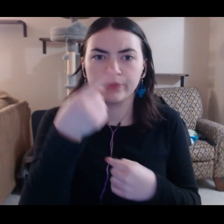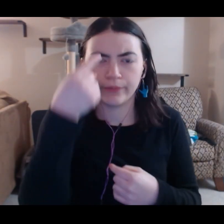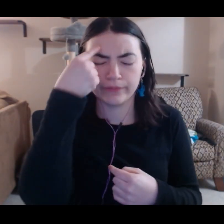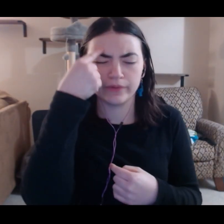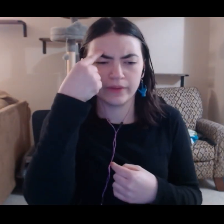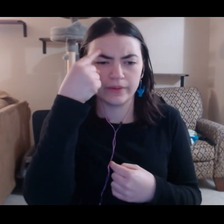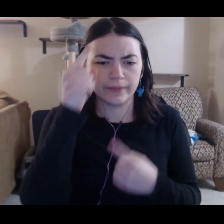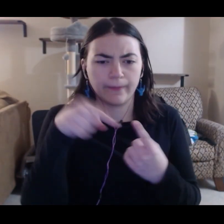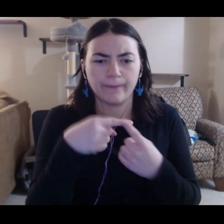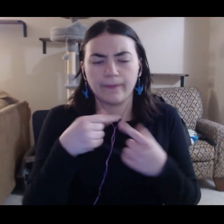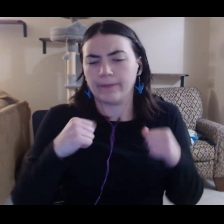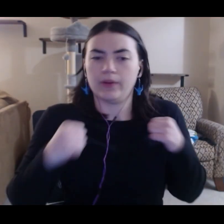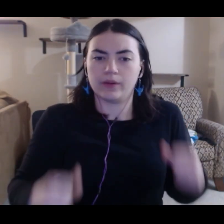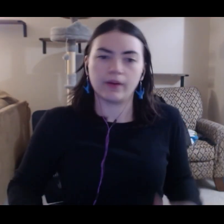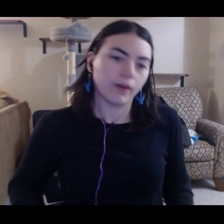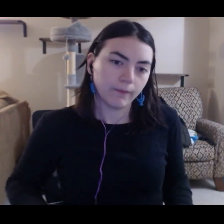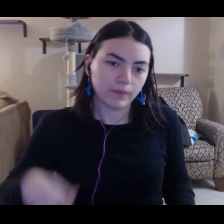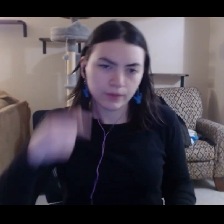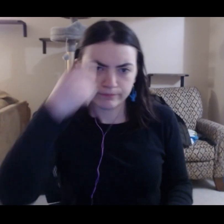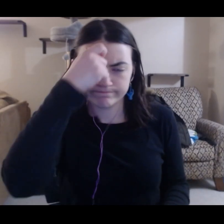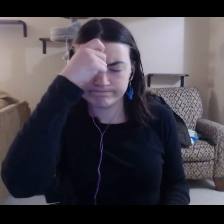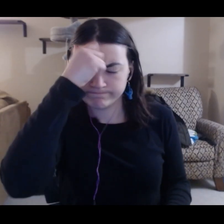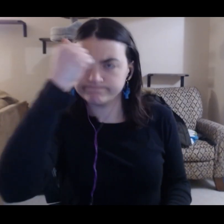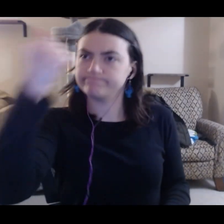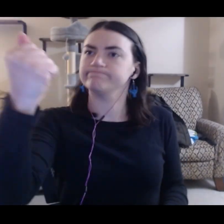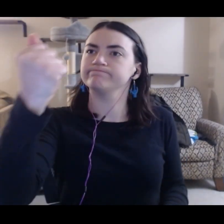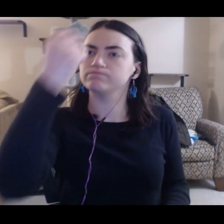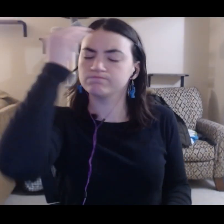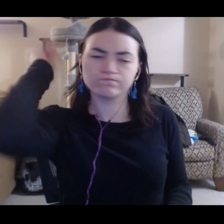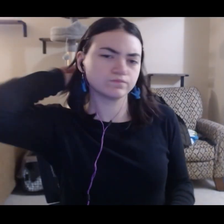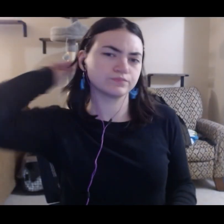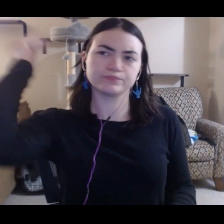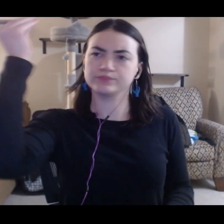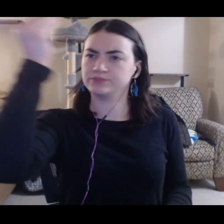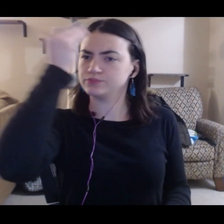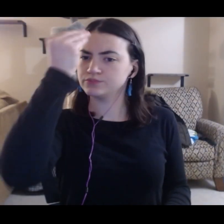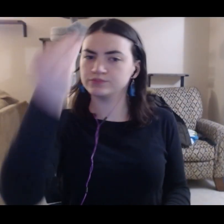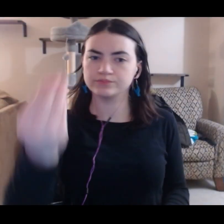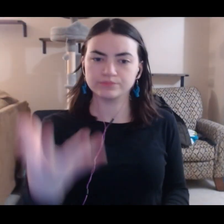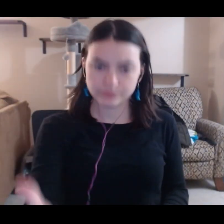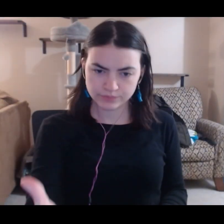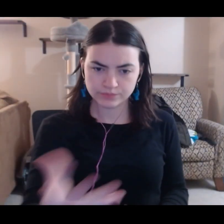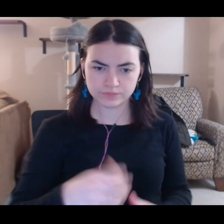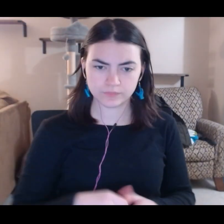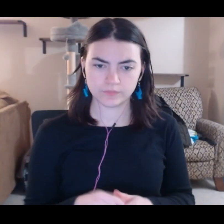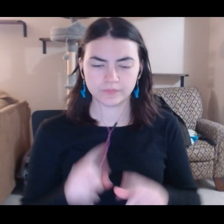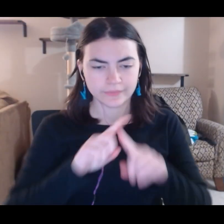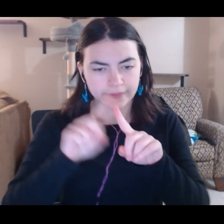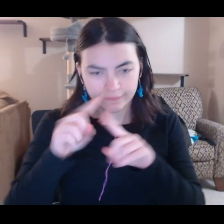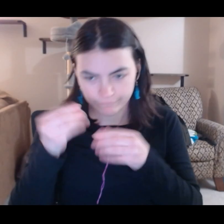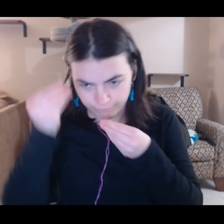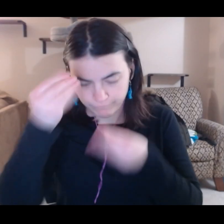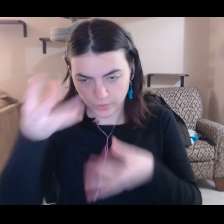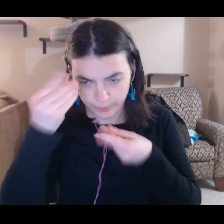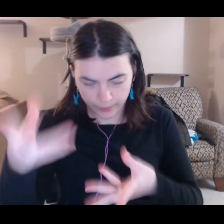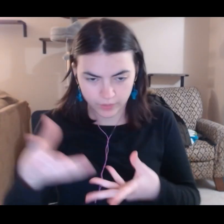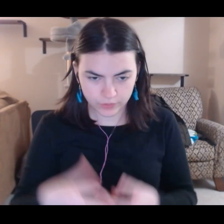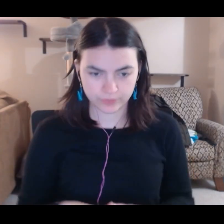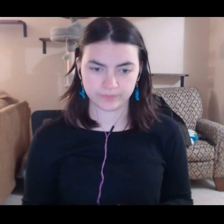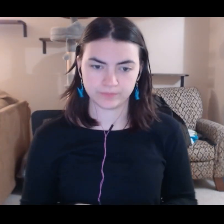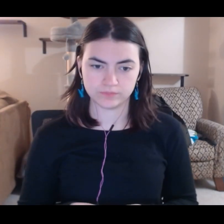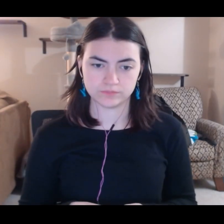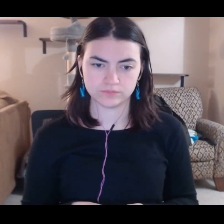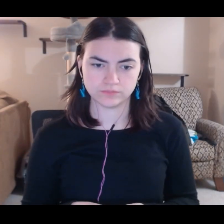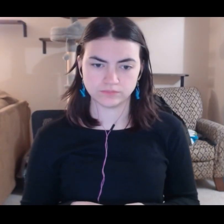knowledge can be updated, strengthened, and reintegrated with other pieces of information. This is where our first study